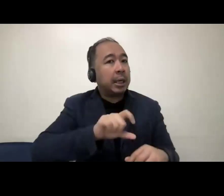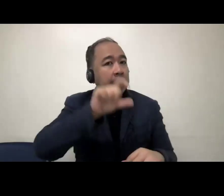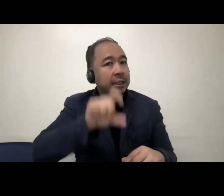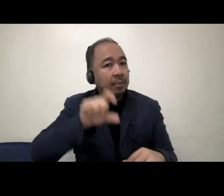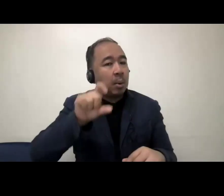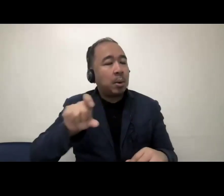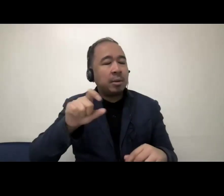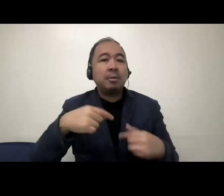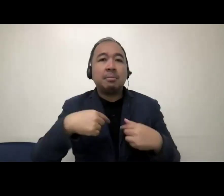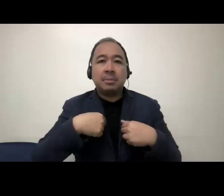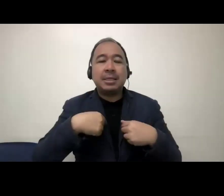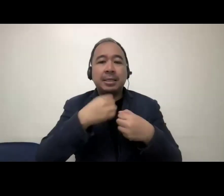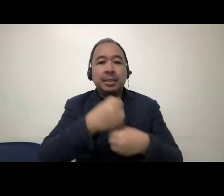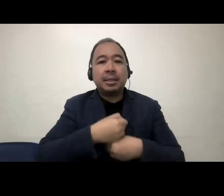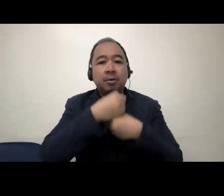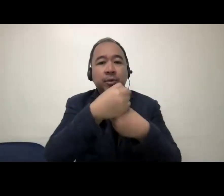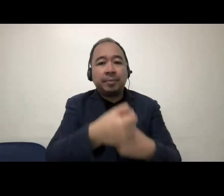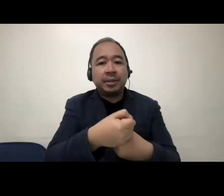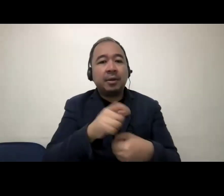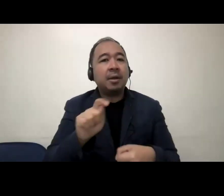Tanaho hydropower